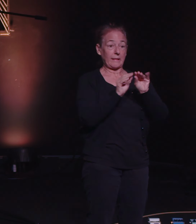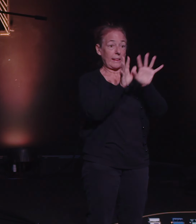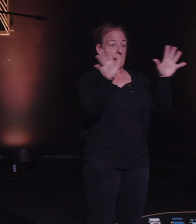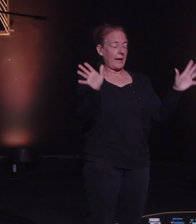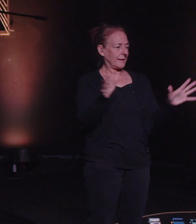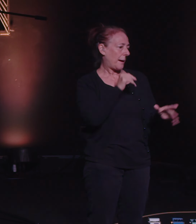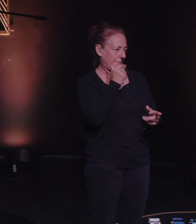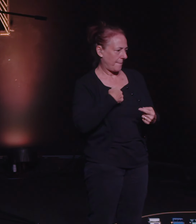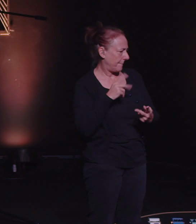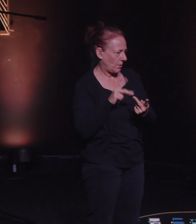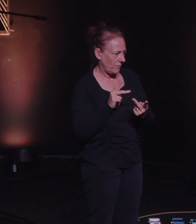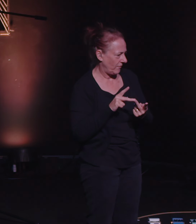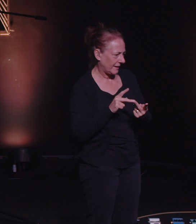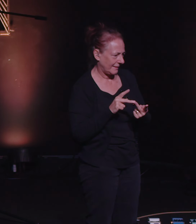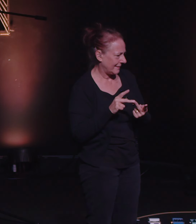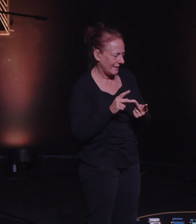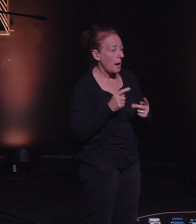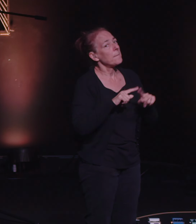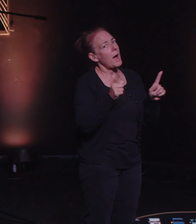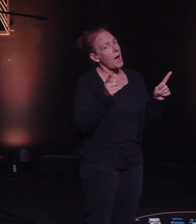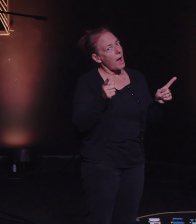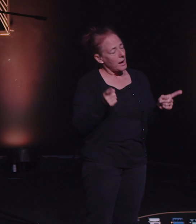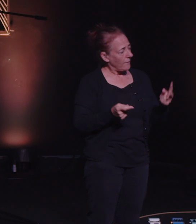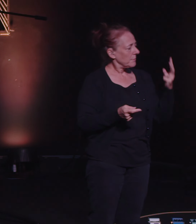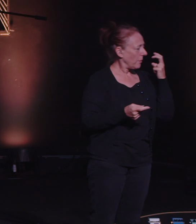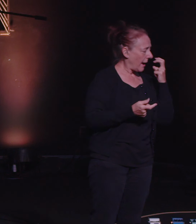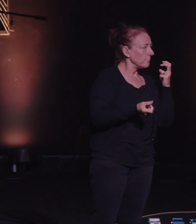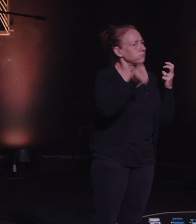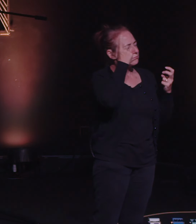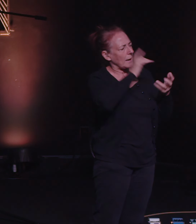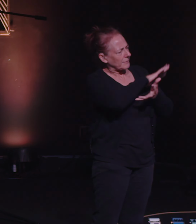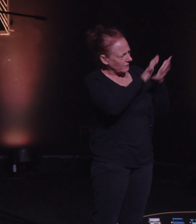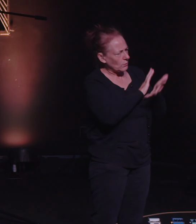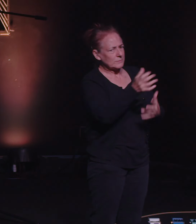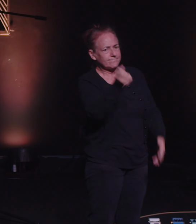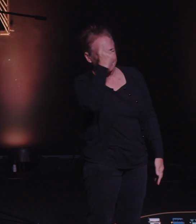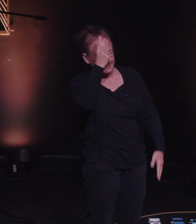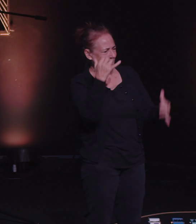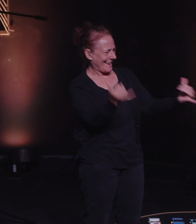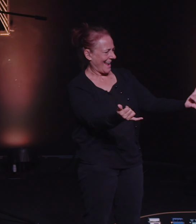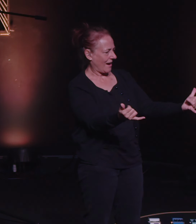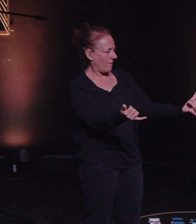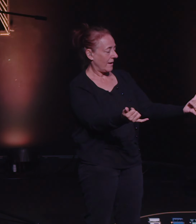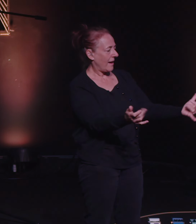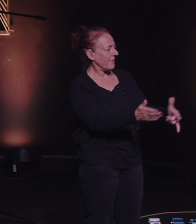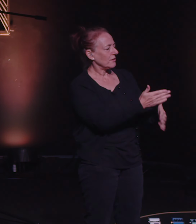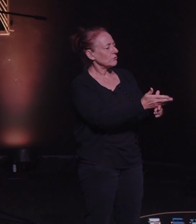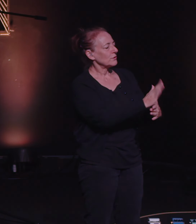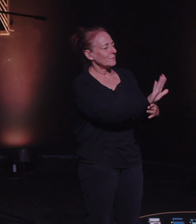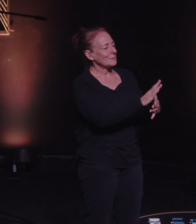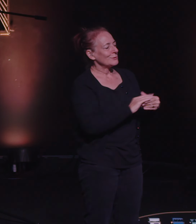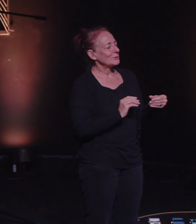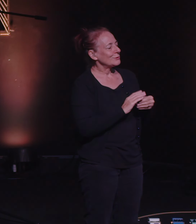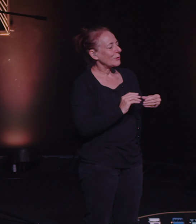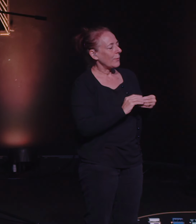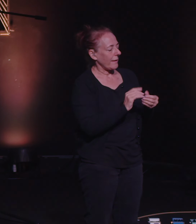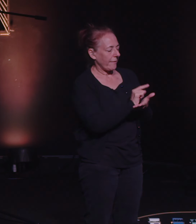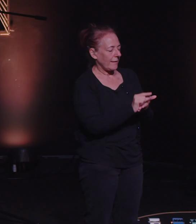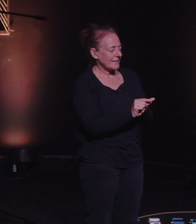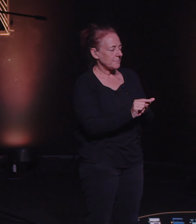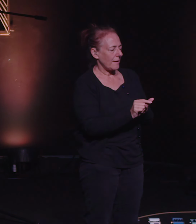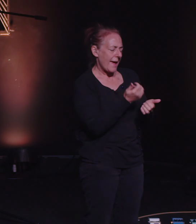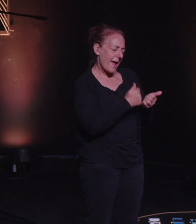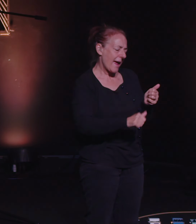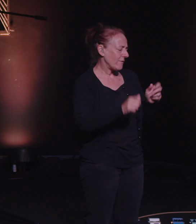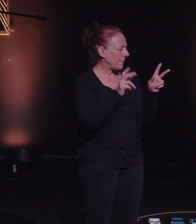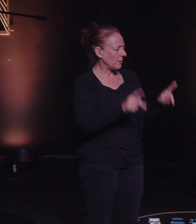I don't always get it perfect, but one thing I know is that I was blind and now I see. And then we share the gospel. And again, that's our job. Every Christ